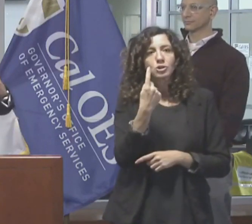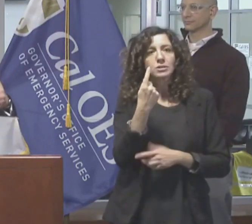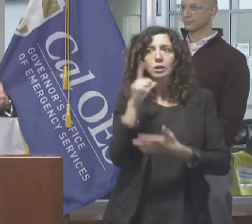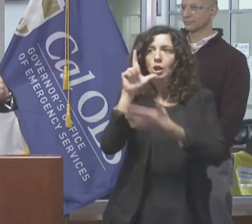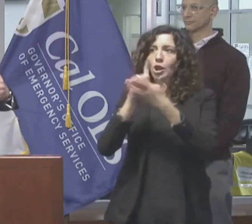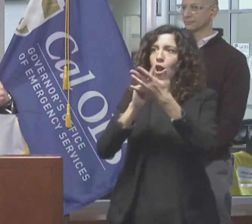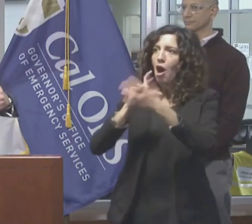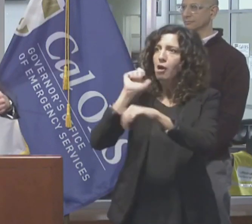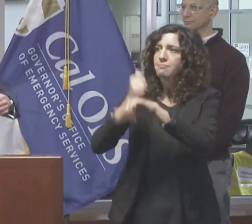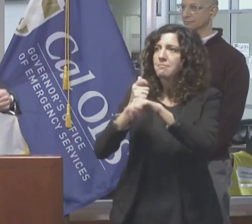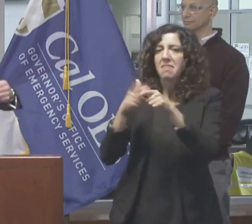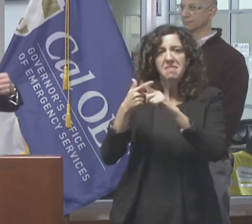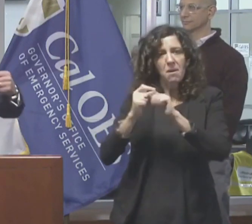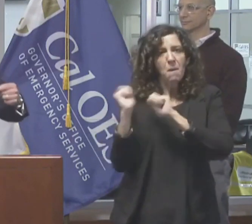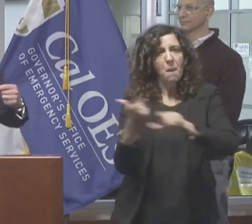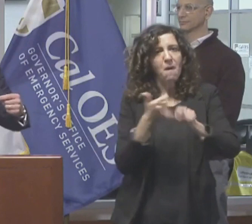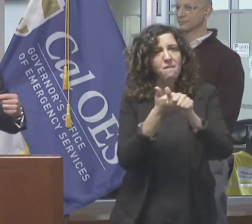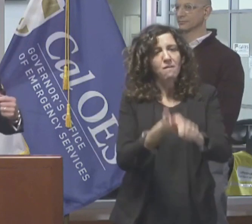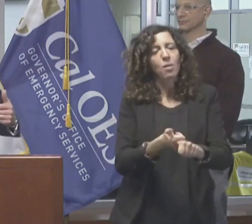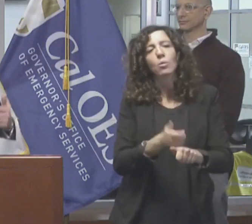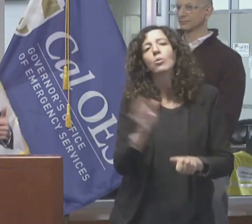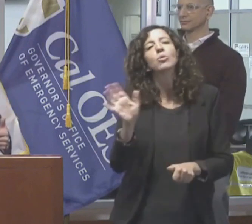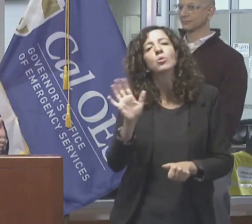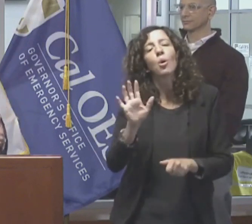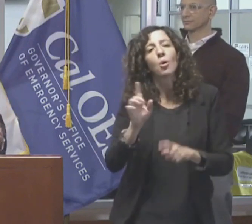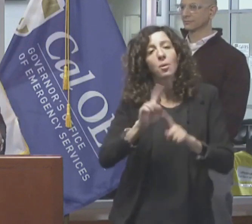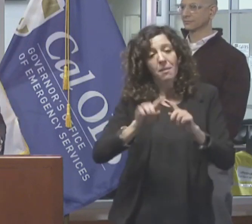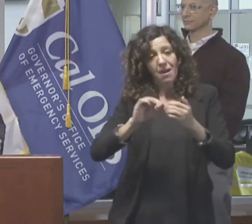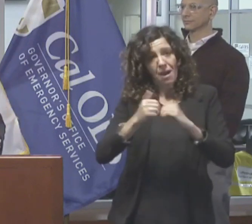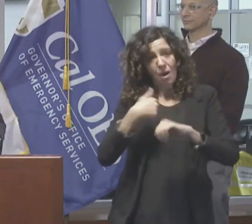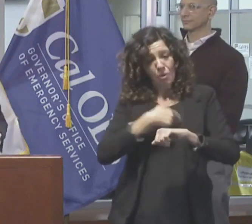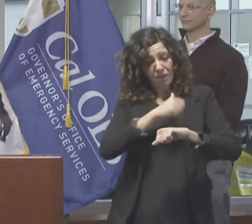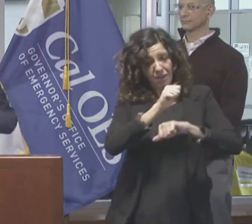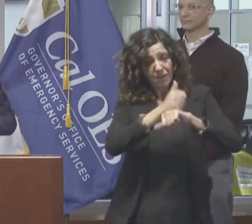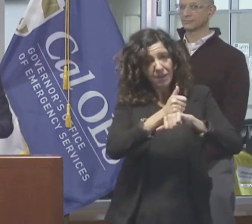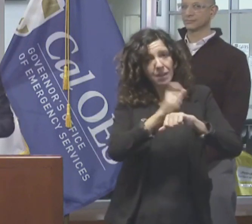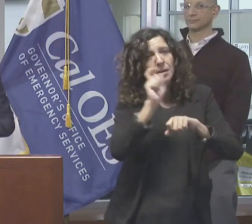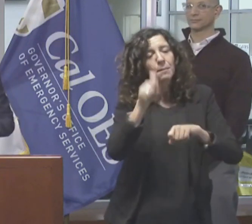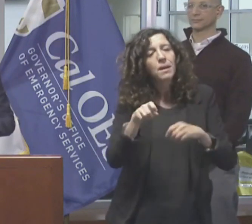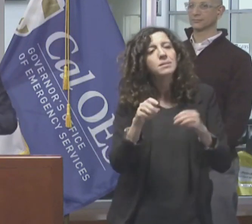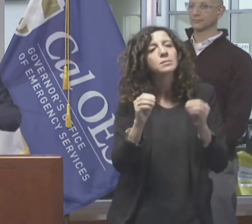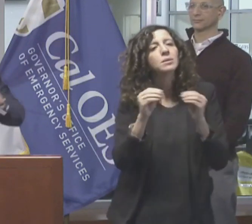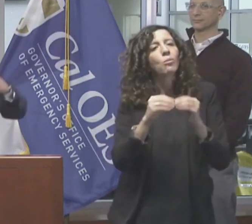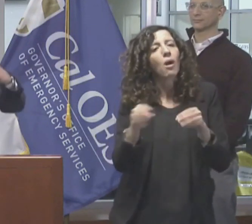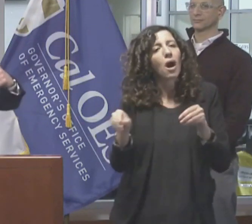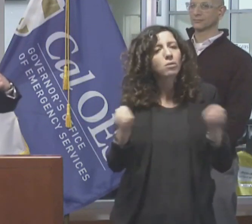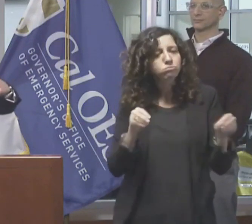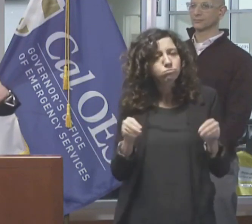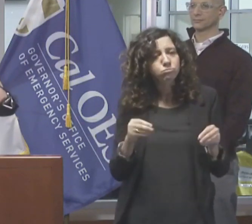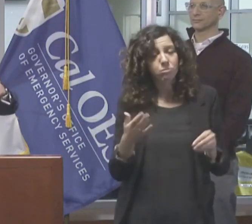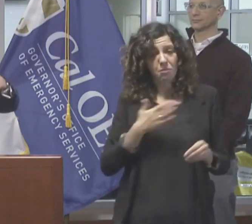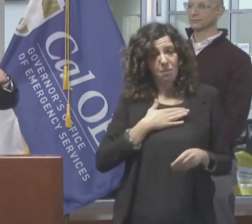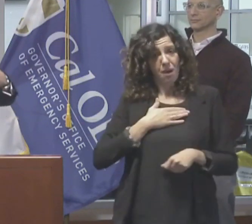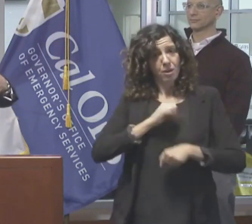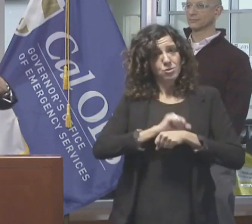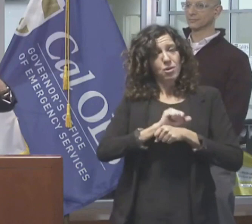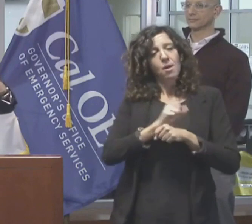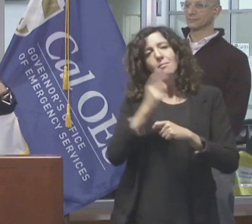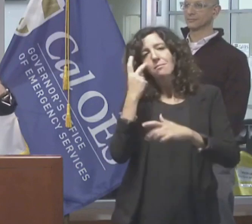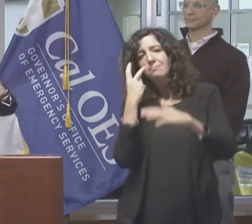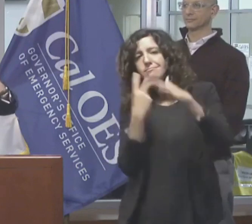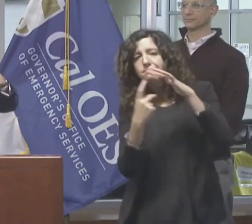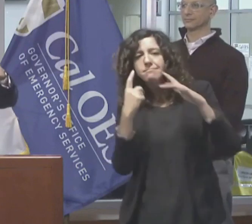or an enforcement or directive, it's the implementation of that. And my job is to anticipate the